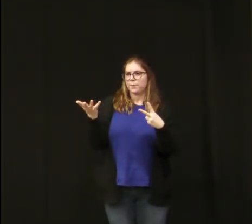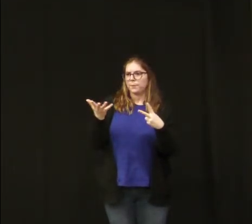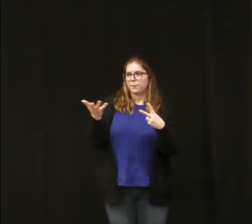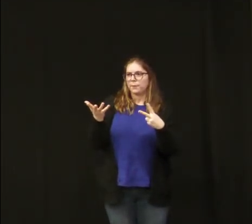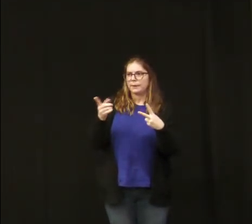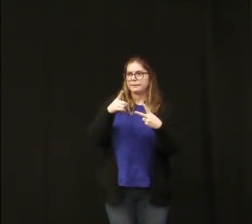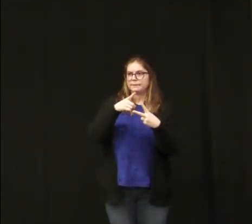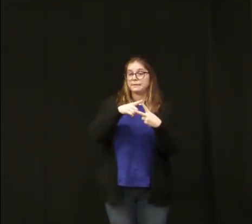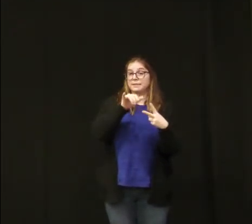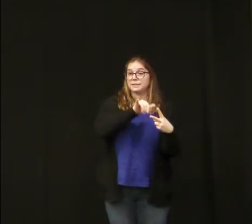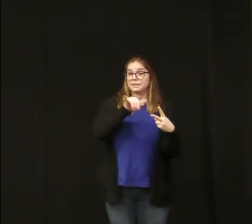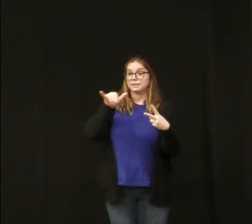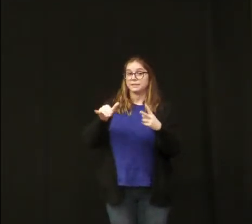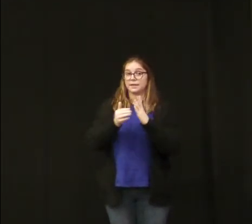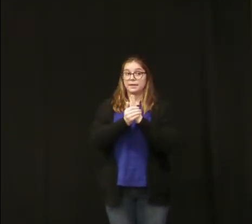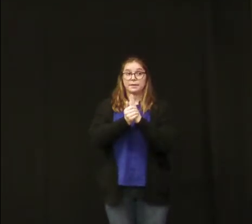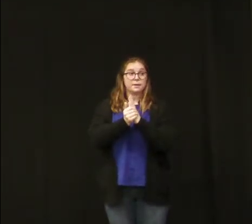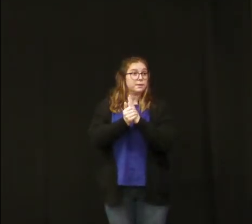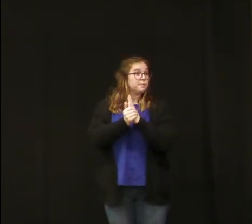and the same. Same.